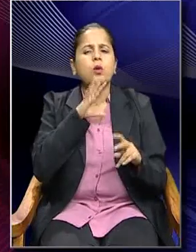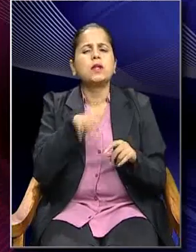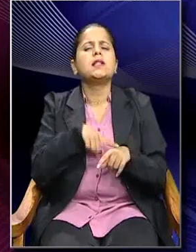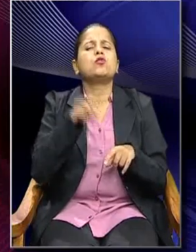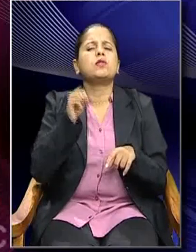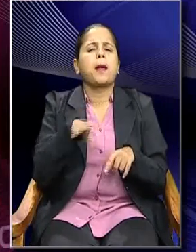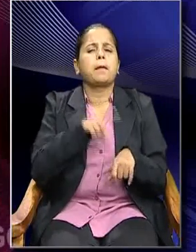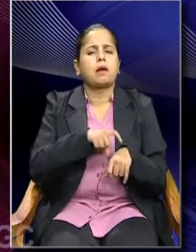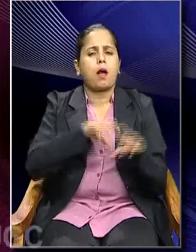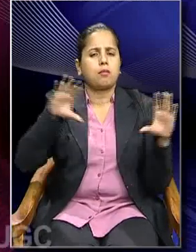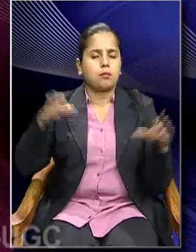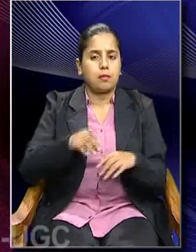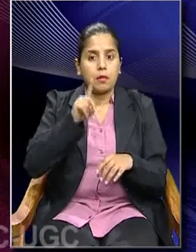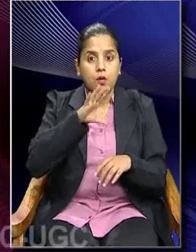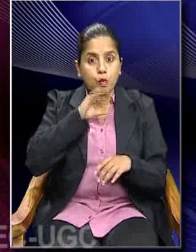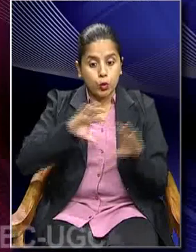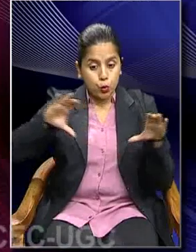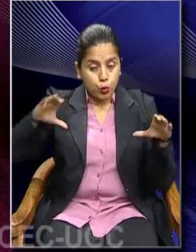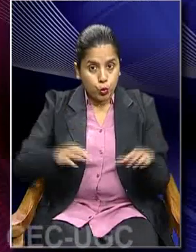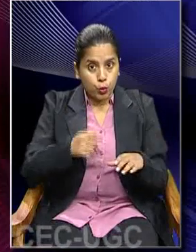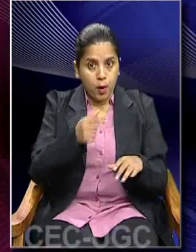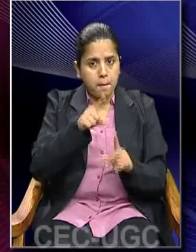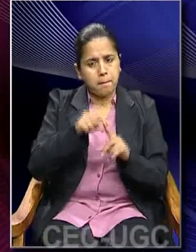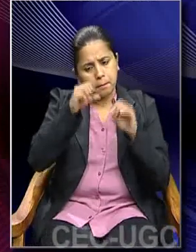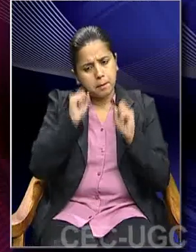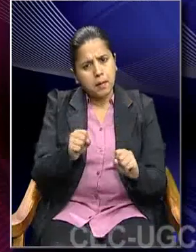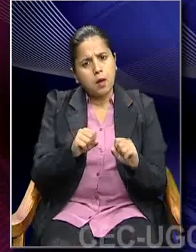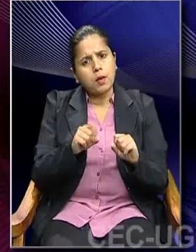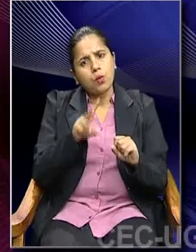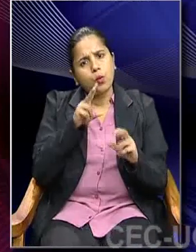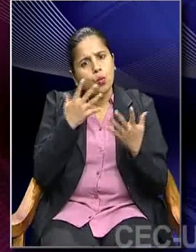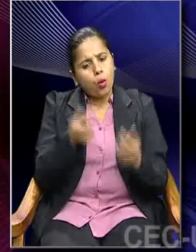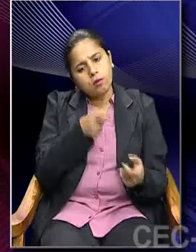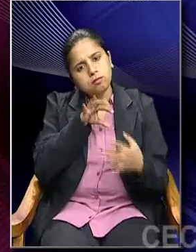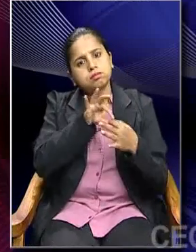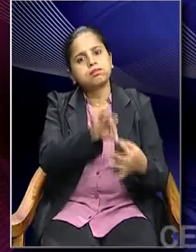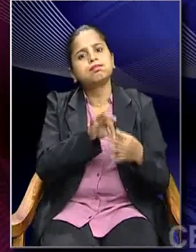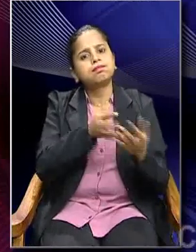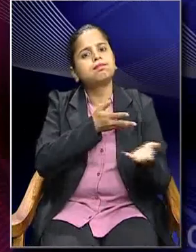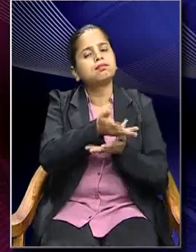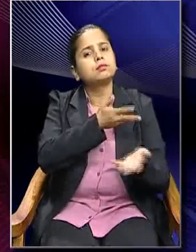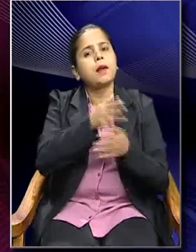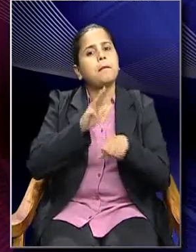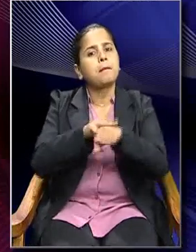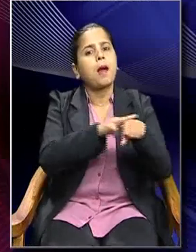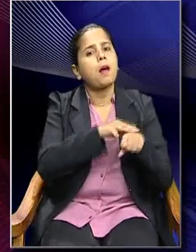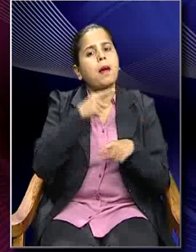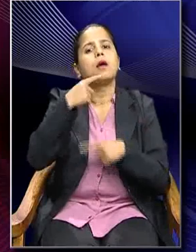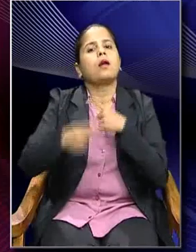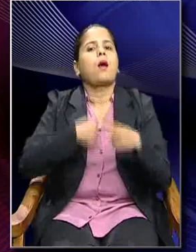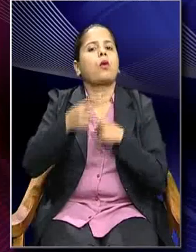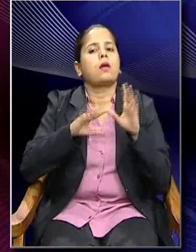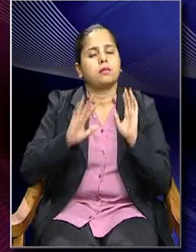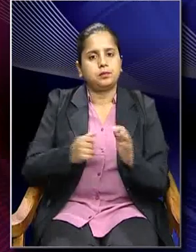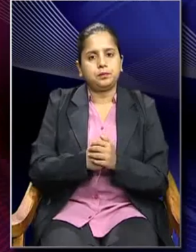together. Whereas a group is a permanent kind of a thing and the interaction among members is regular.